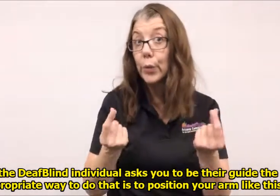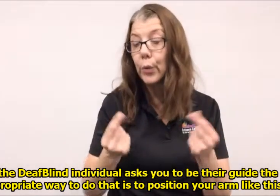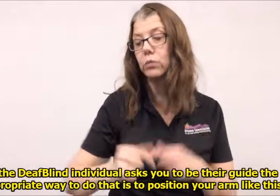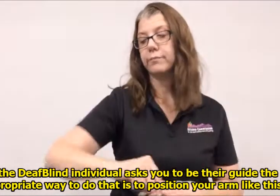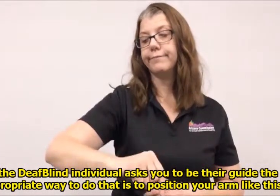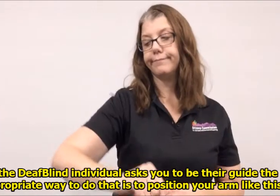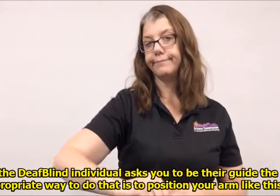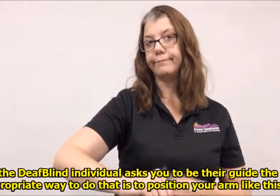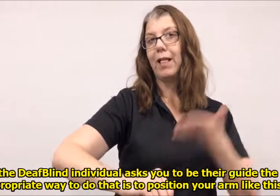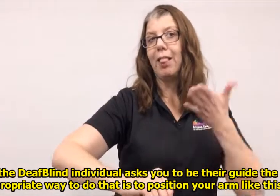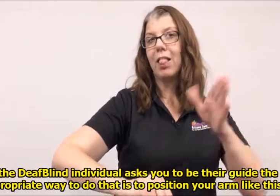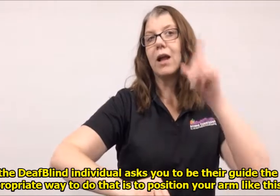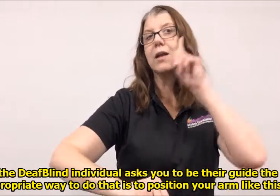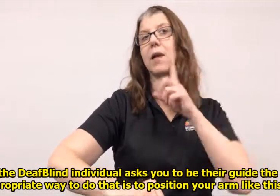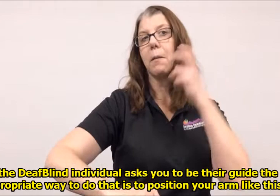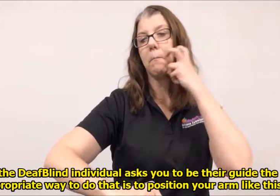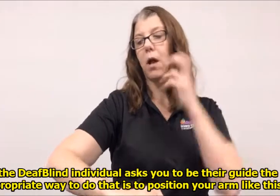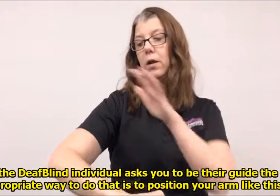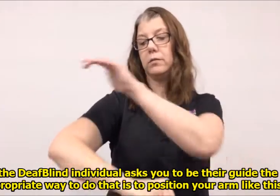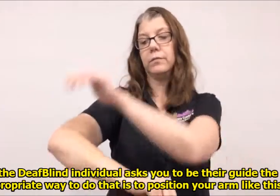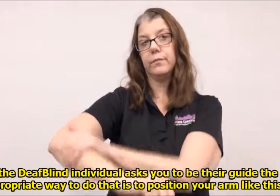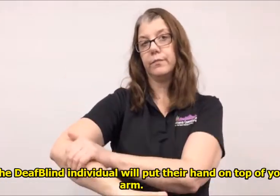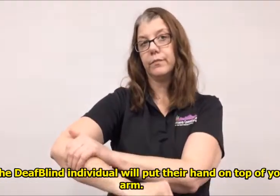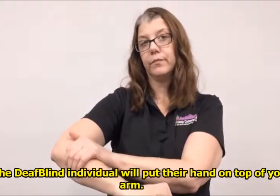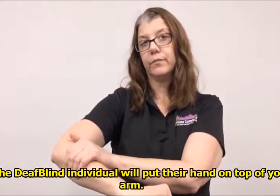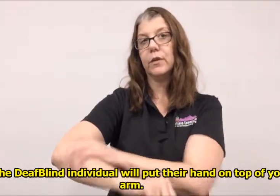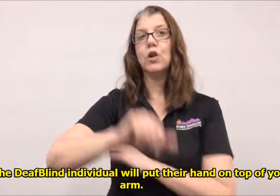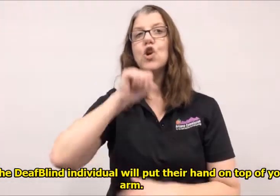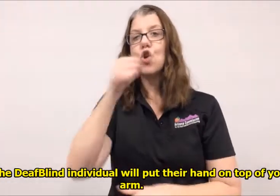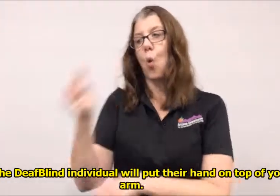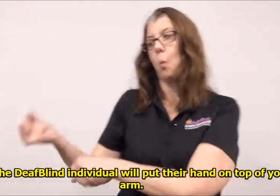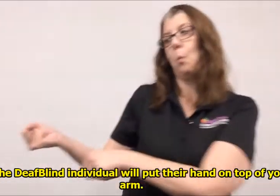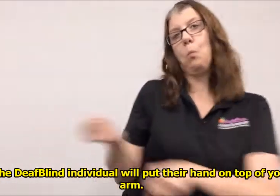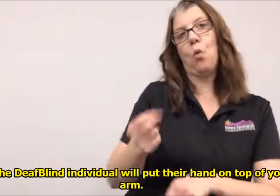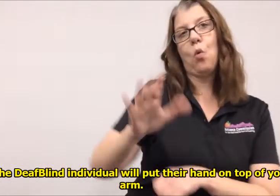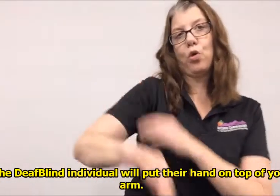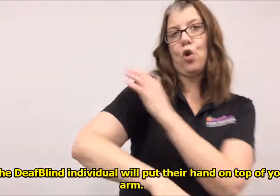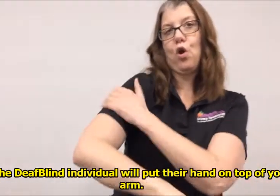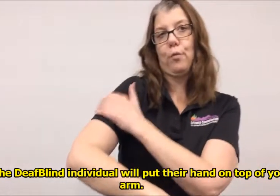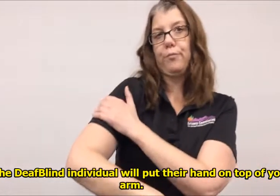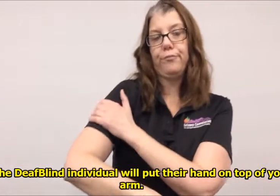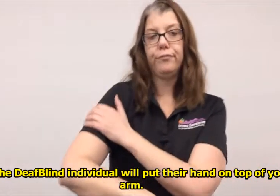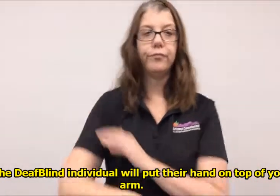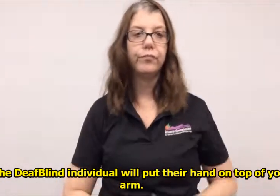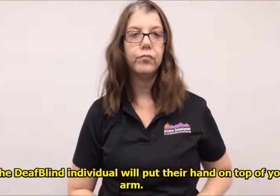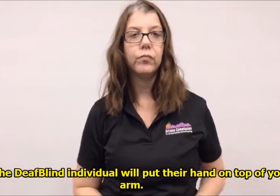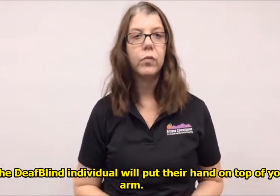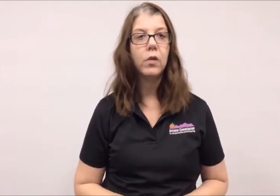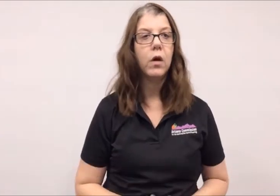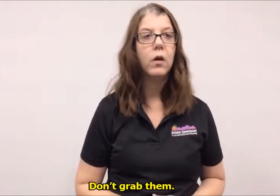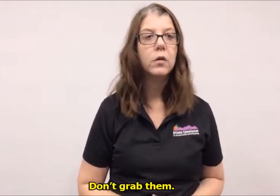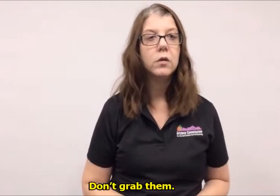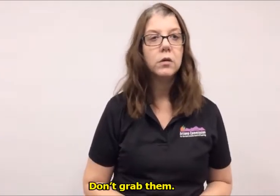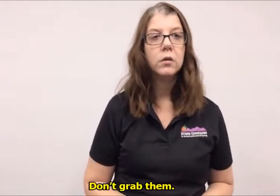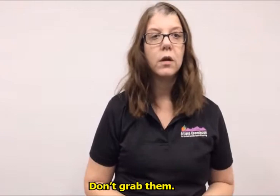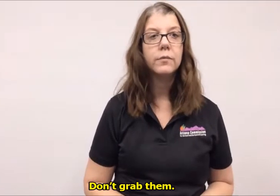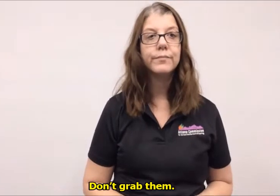the appropriate way to do that is to position your arm like this, and the deafblind individual will put their hand on top of your arm. Don't grab them.